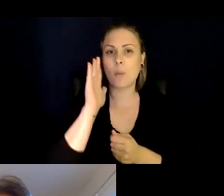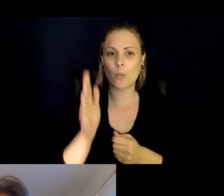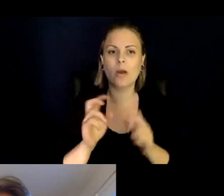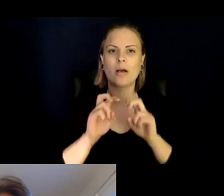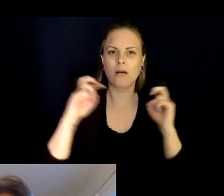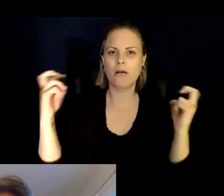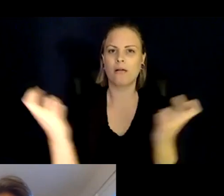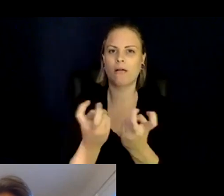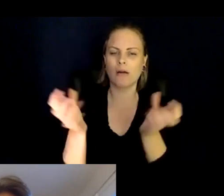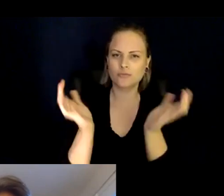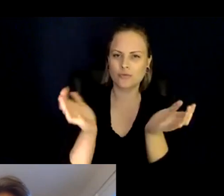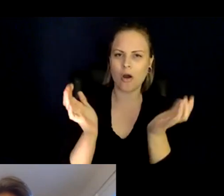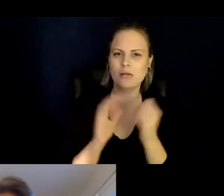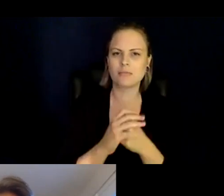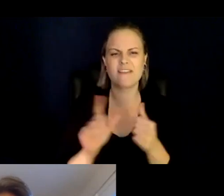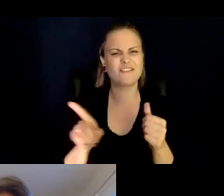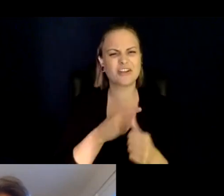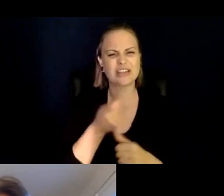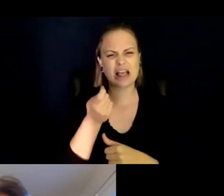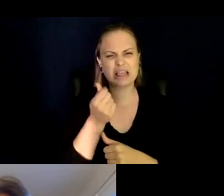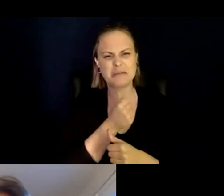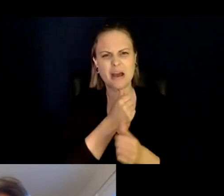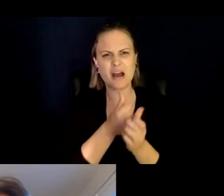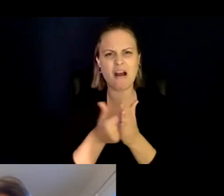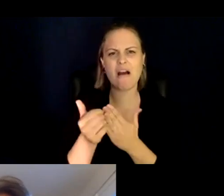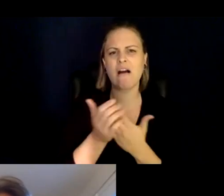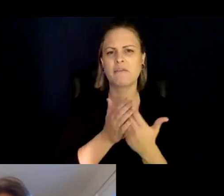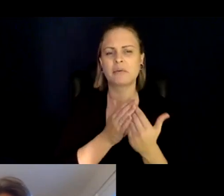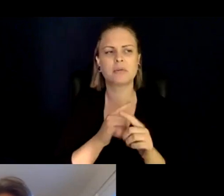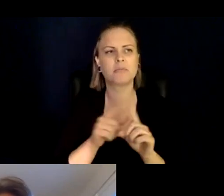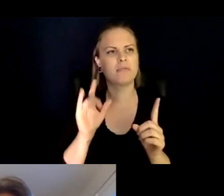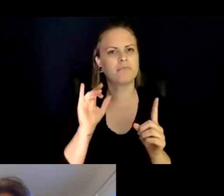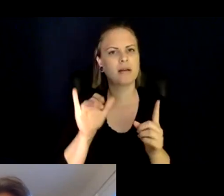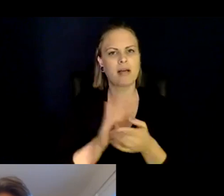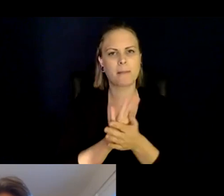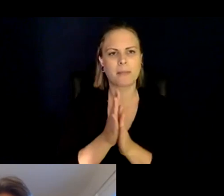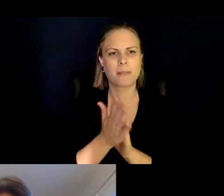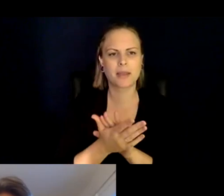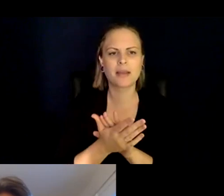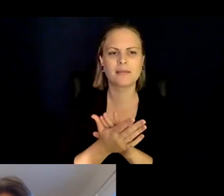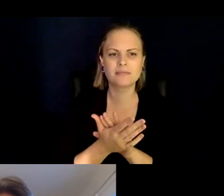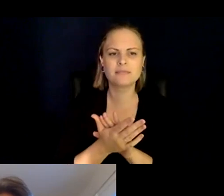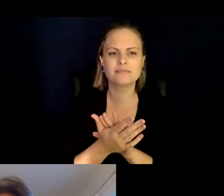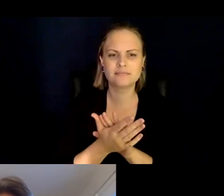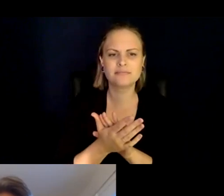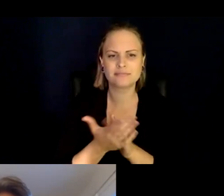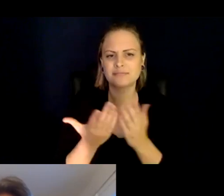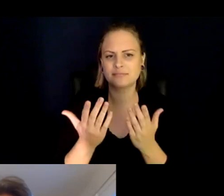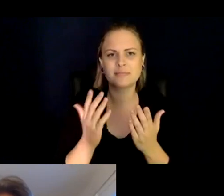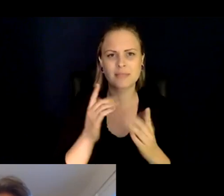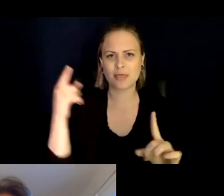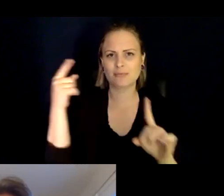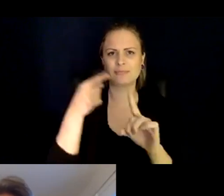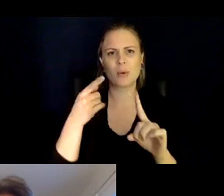And at first, there was some discomfort about that. But that became the hallmark of our evenings. And